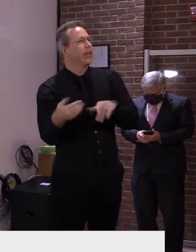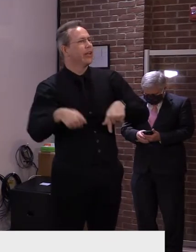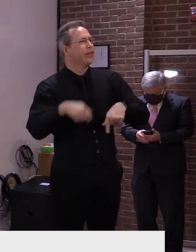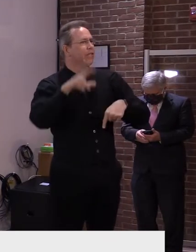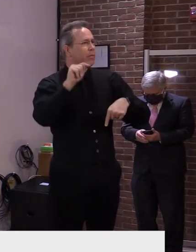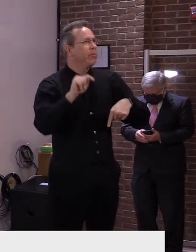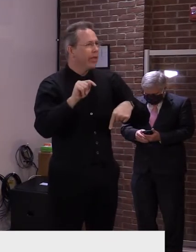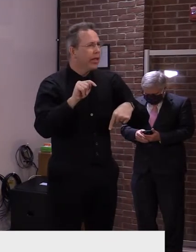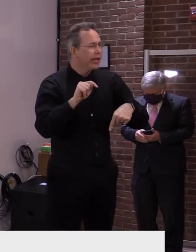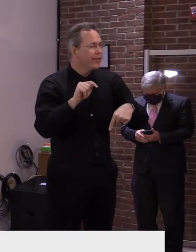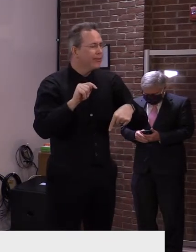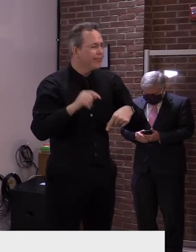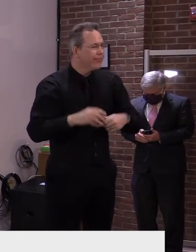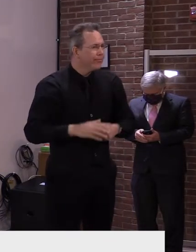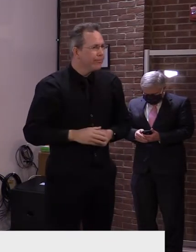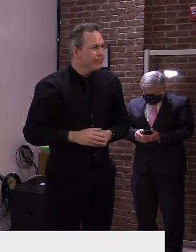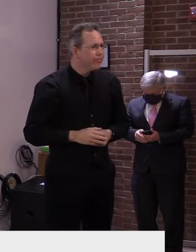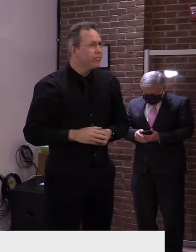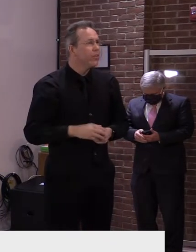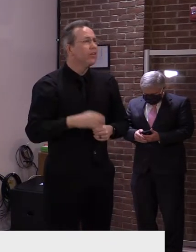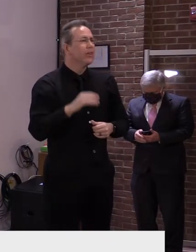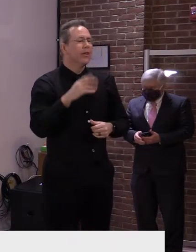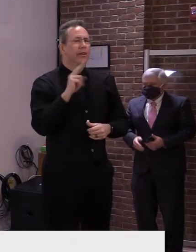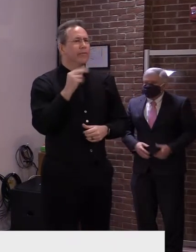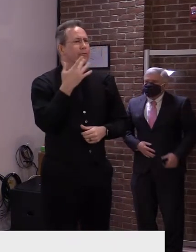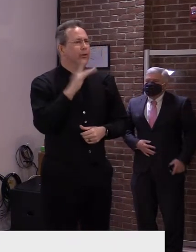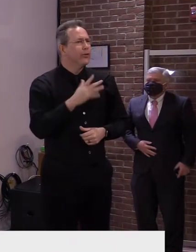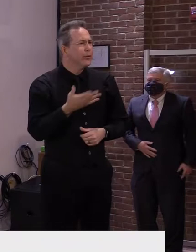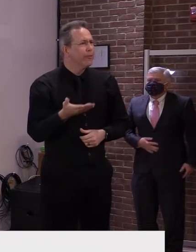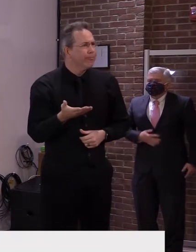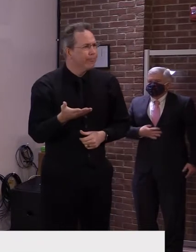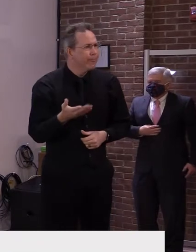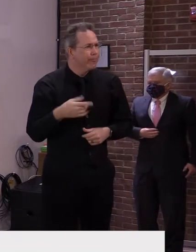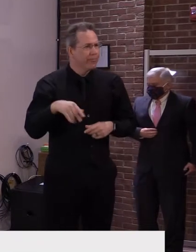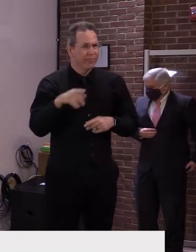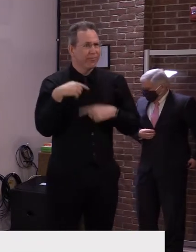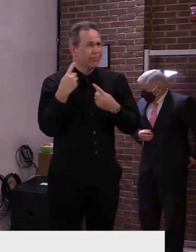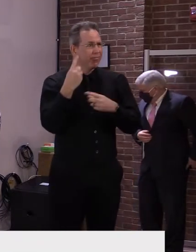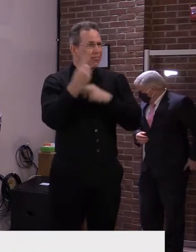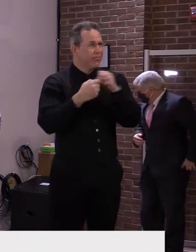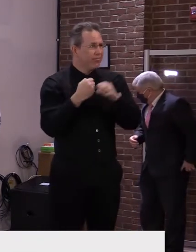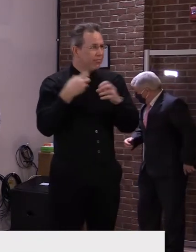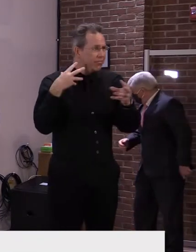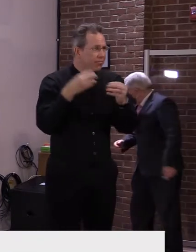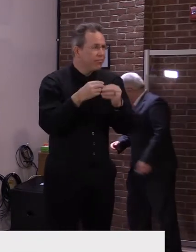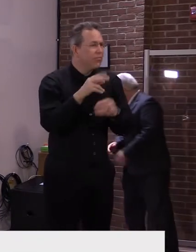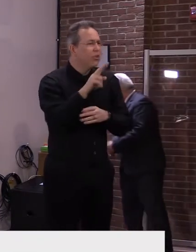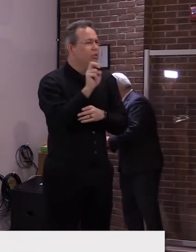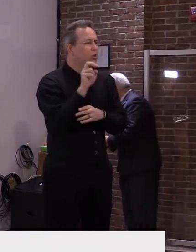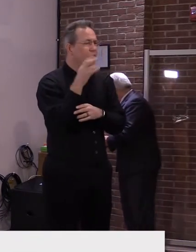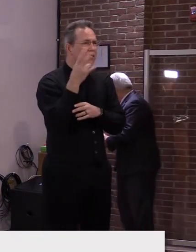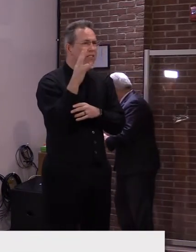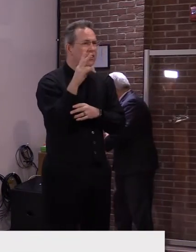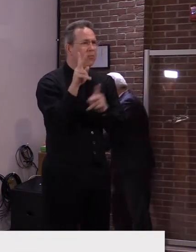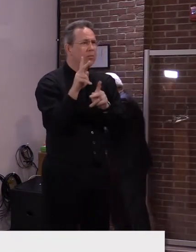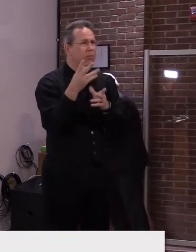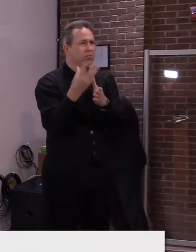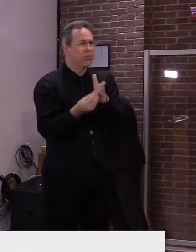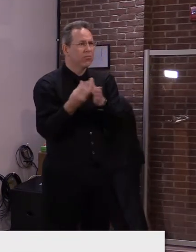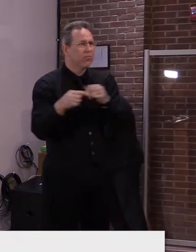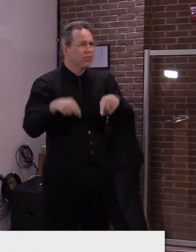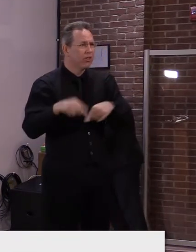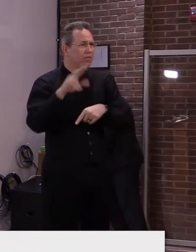COVID-19. Unfortunately, in the year since, we've lost 217 fellow Vermonters and